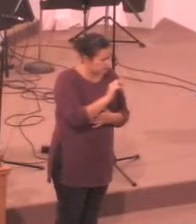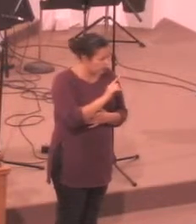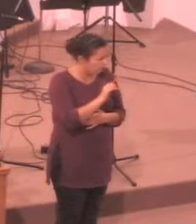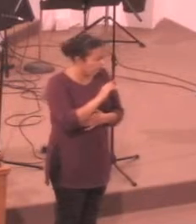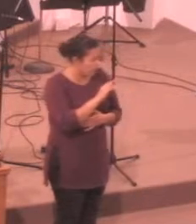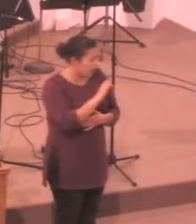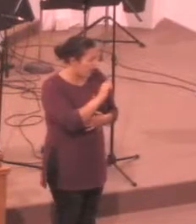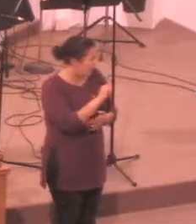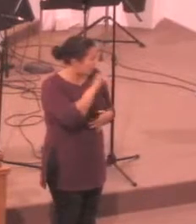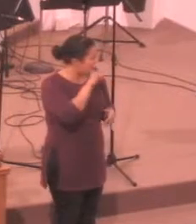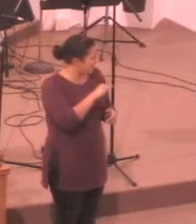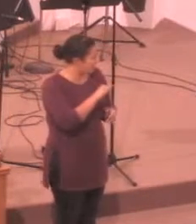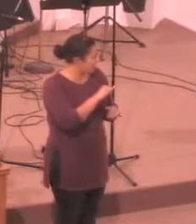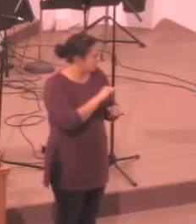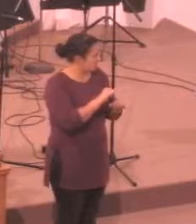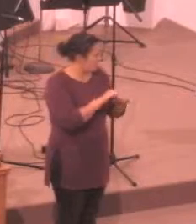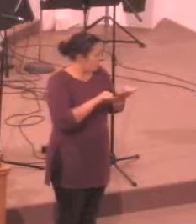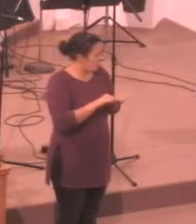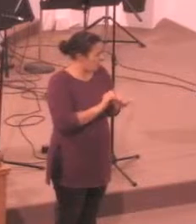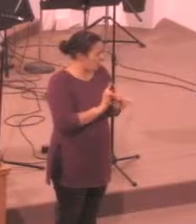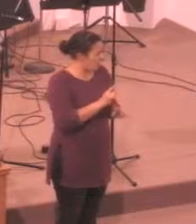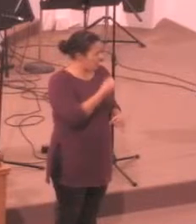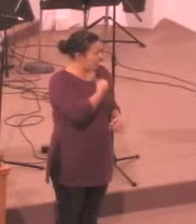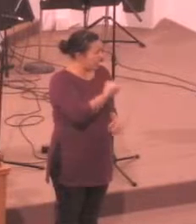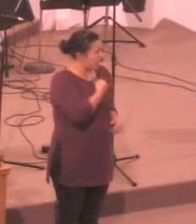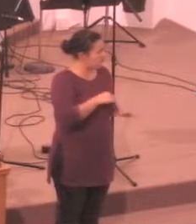in that area. That's where he does his men's group, and